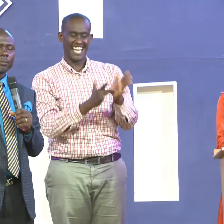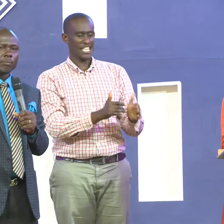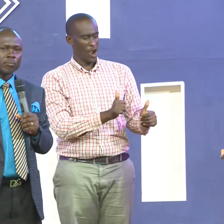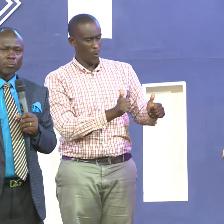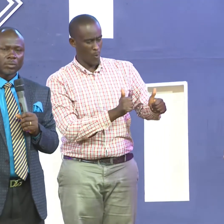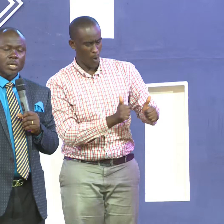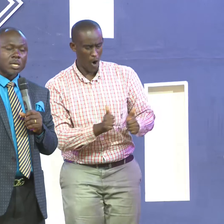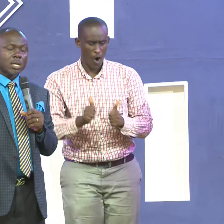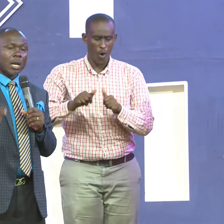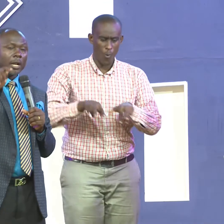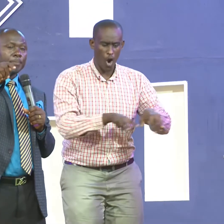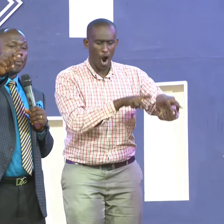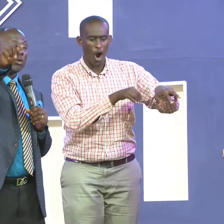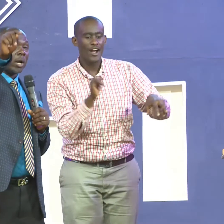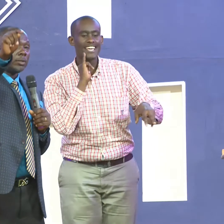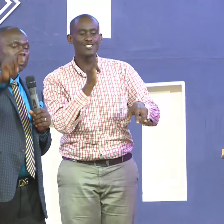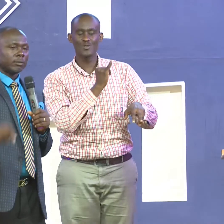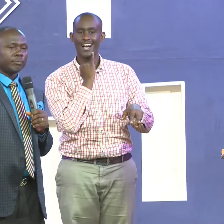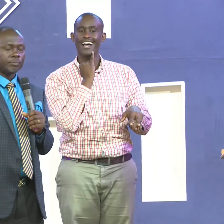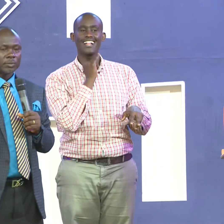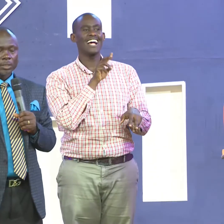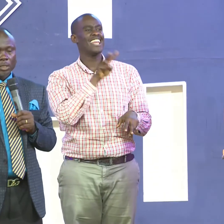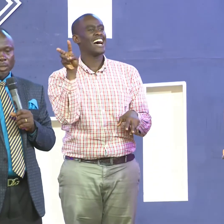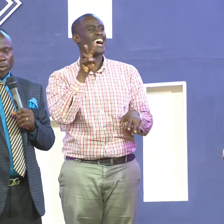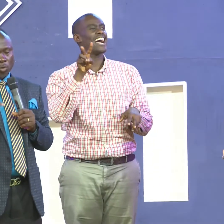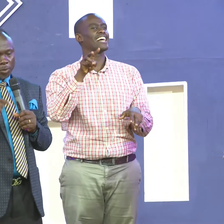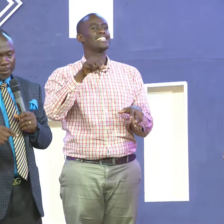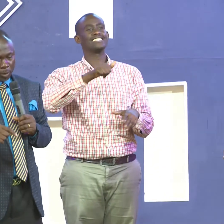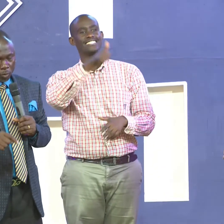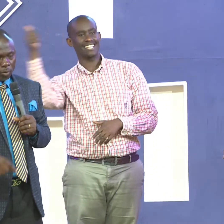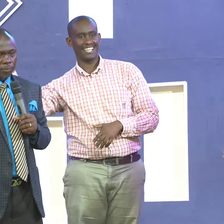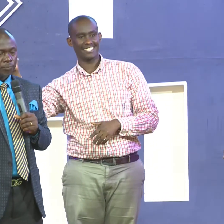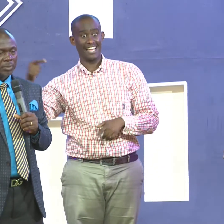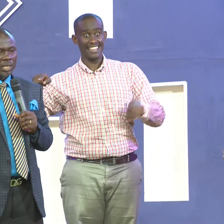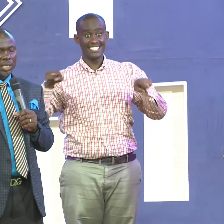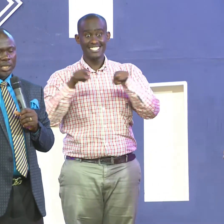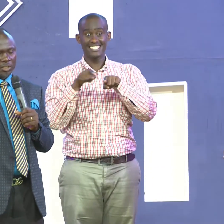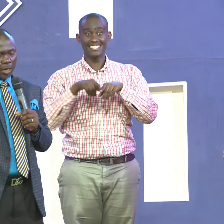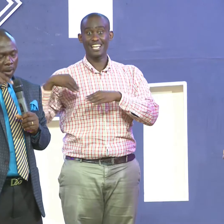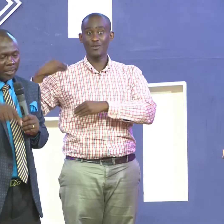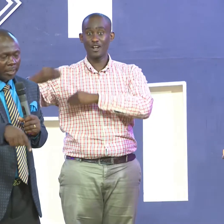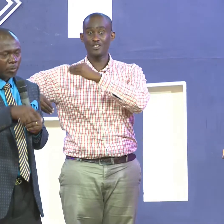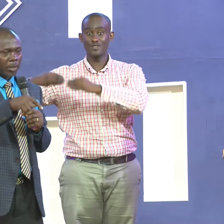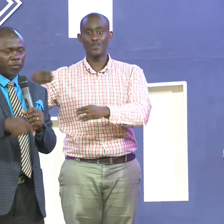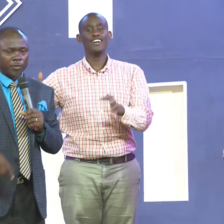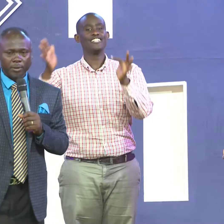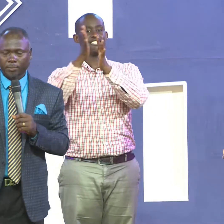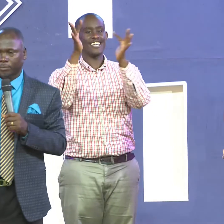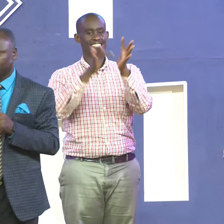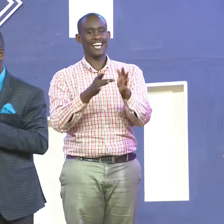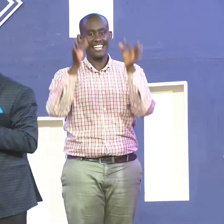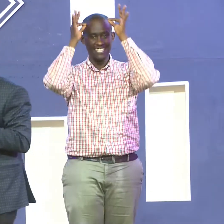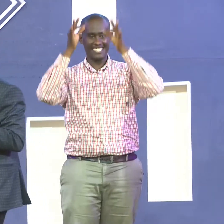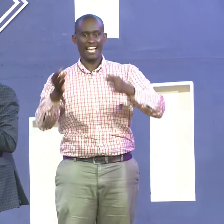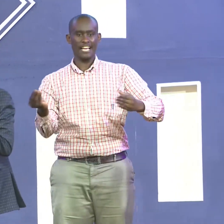He walked with Israel when he was just on the side. in this generation. He decided